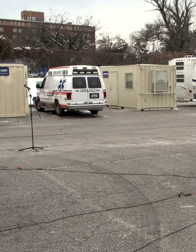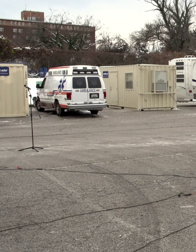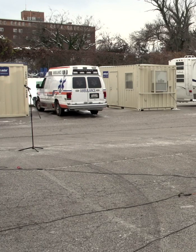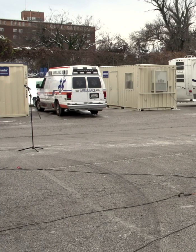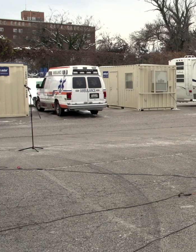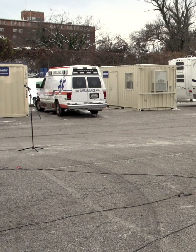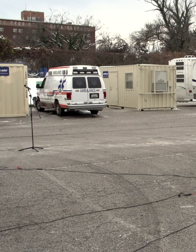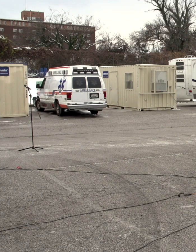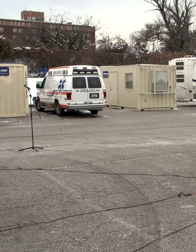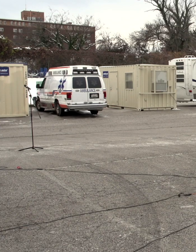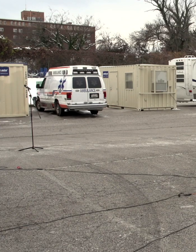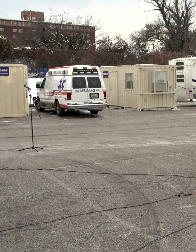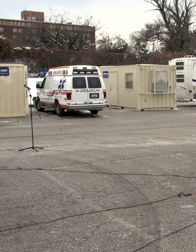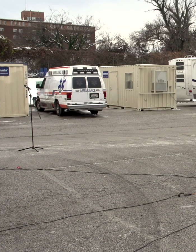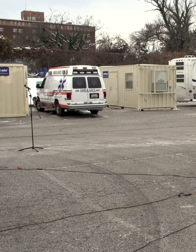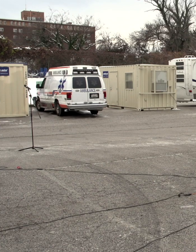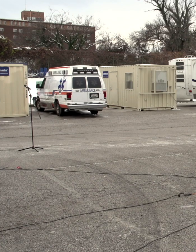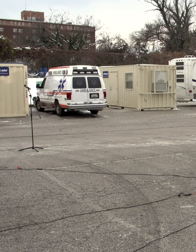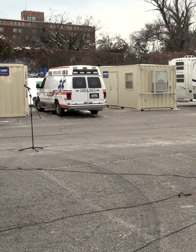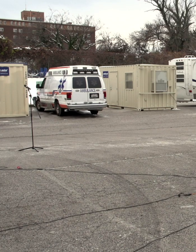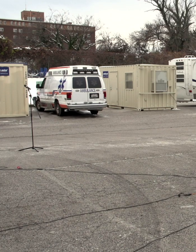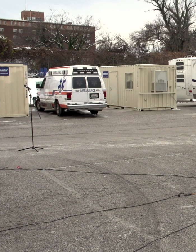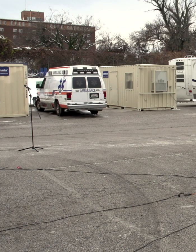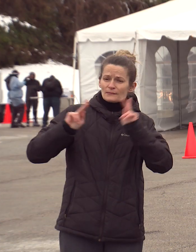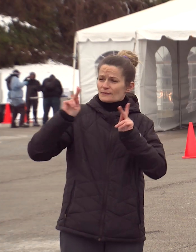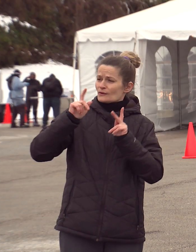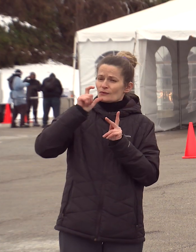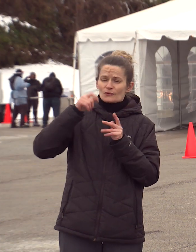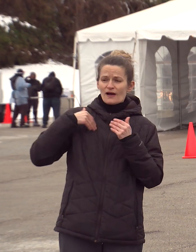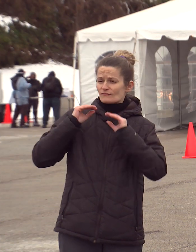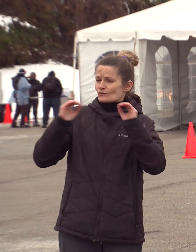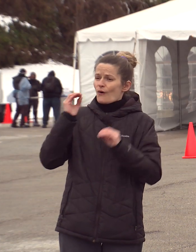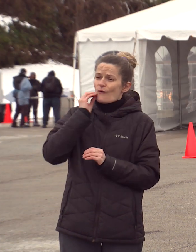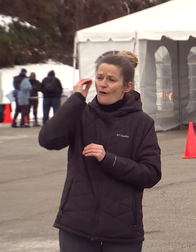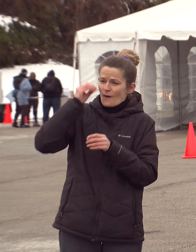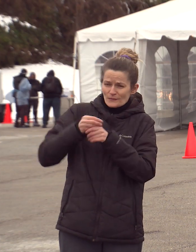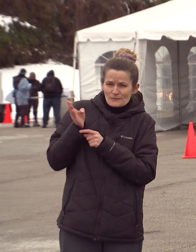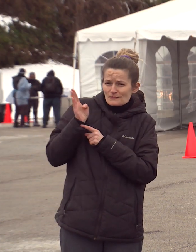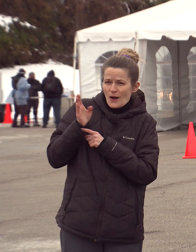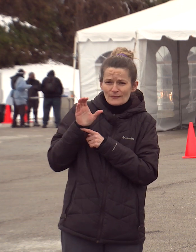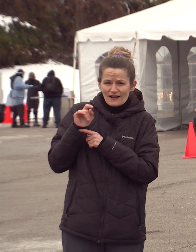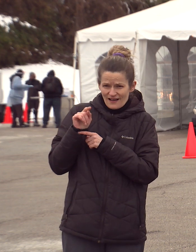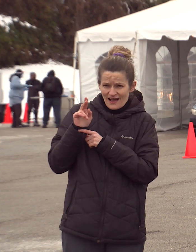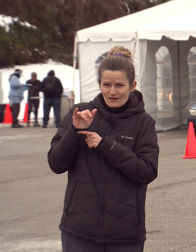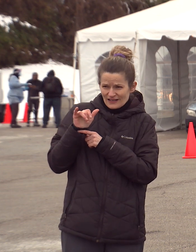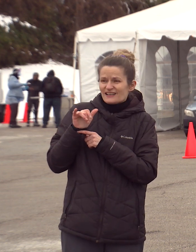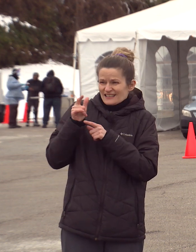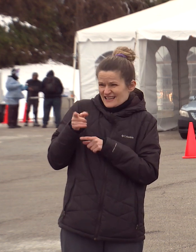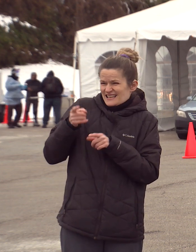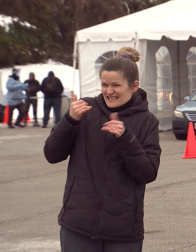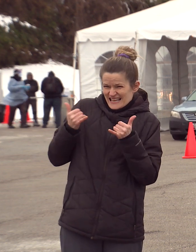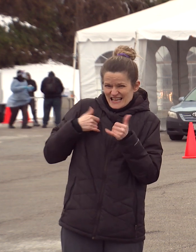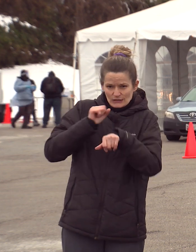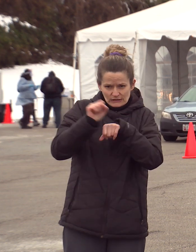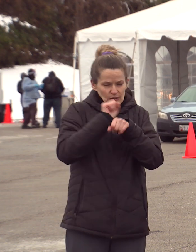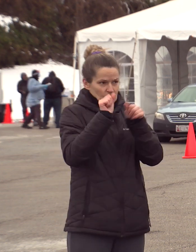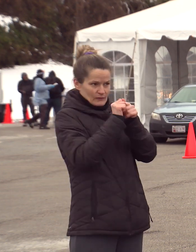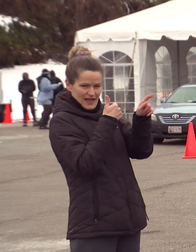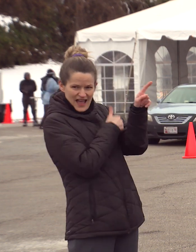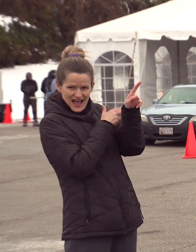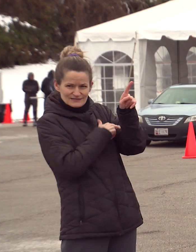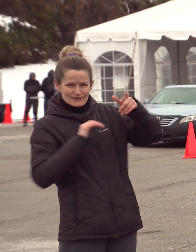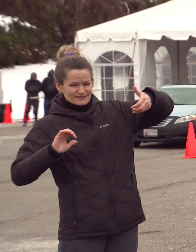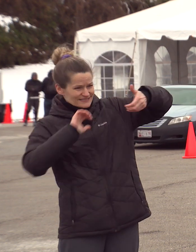experiencing homelessness. We are working with hospital partners, and Hopkins to increase capacity at the Lord Baltimore